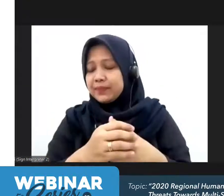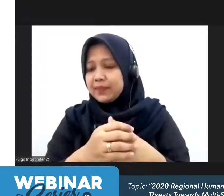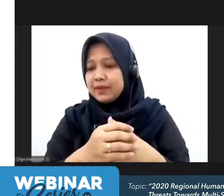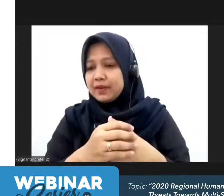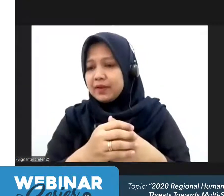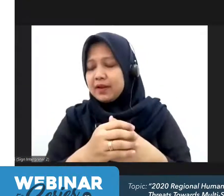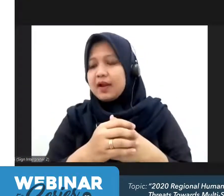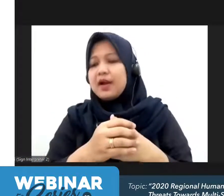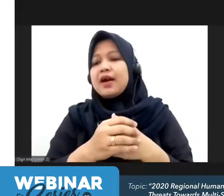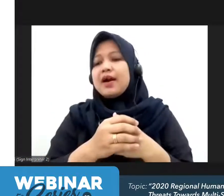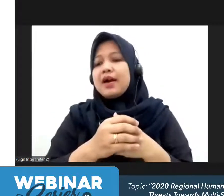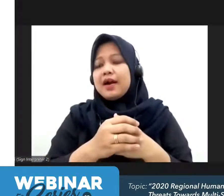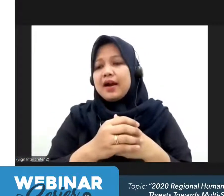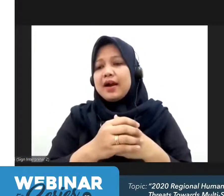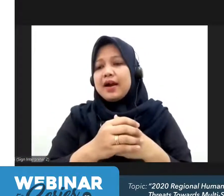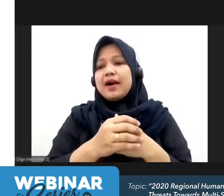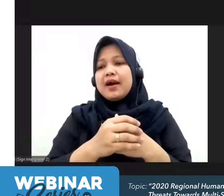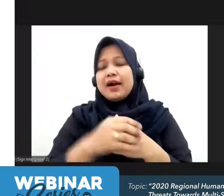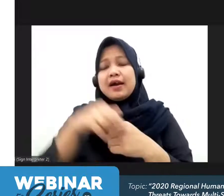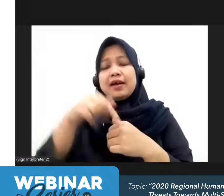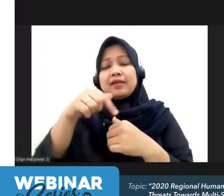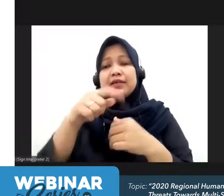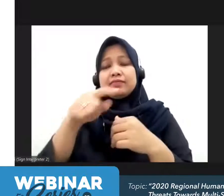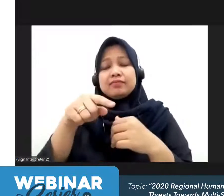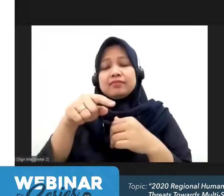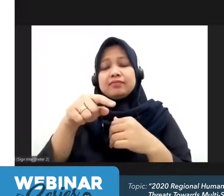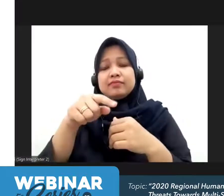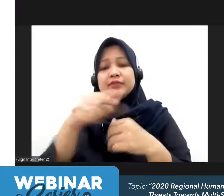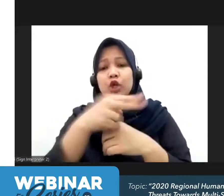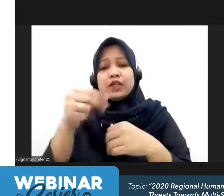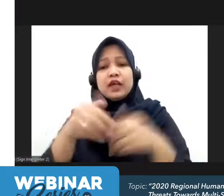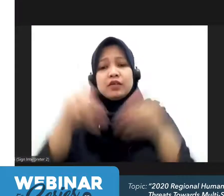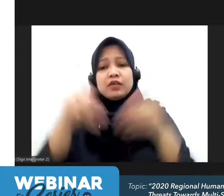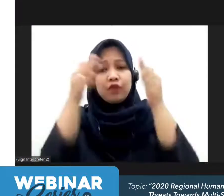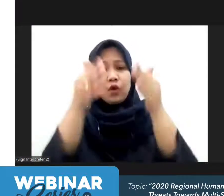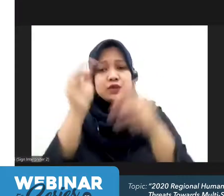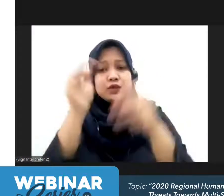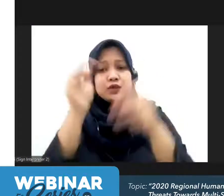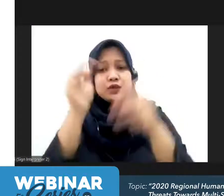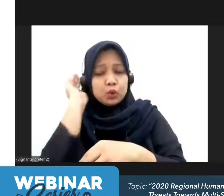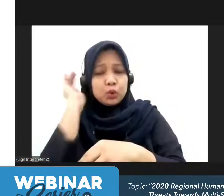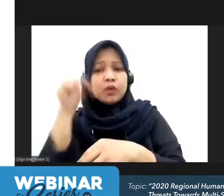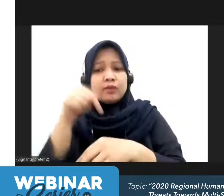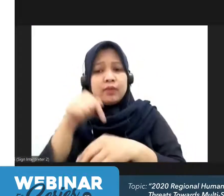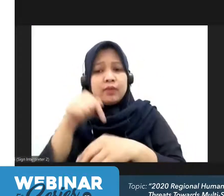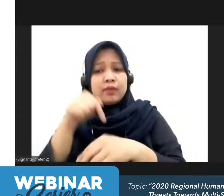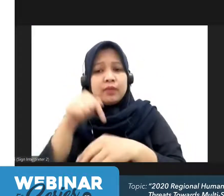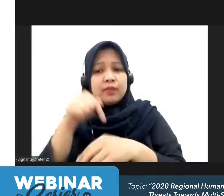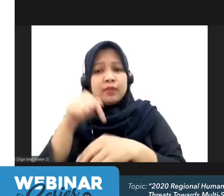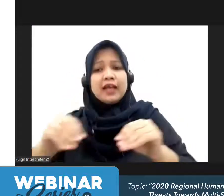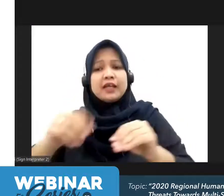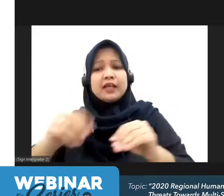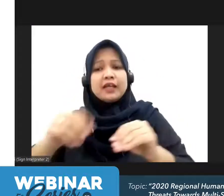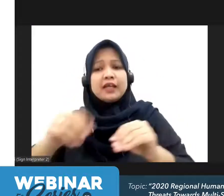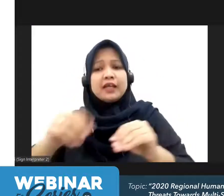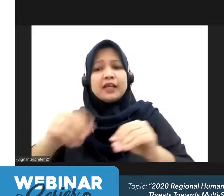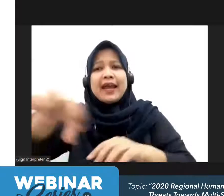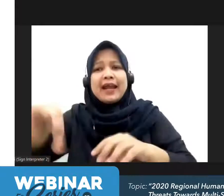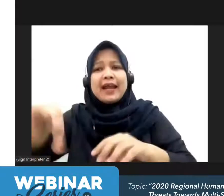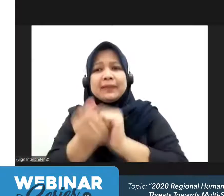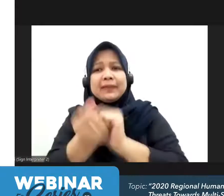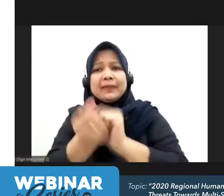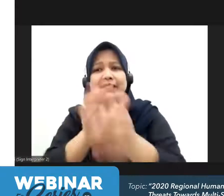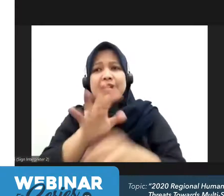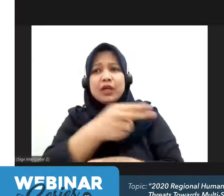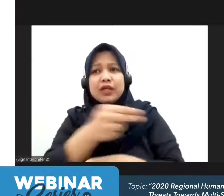Indonesia, also concerned about these issues. Currently, we are still working in disaster areas in Indonesia, such as flash